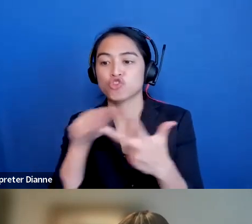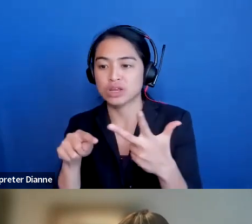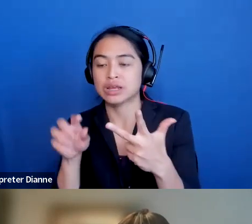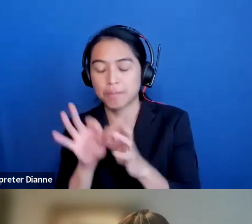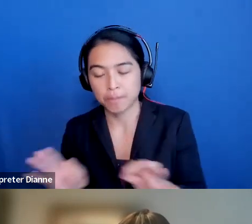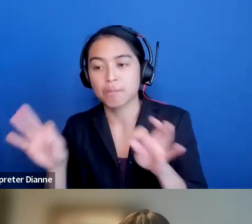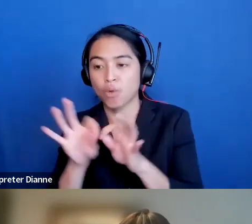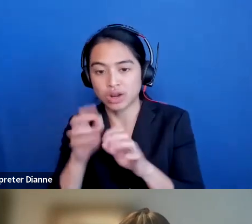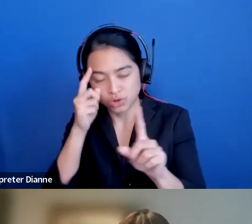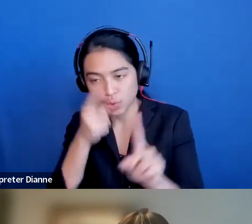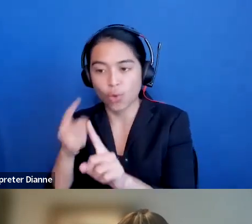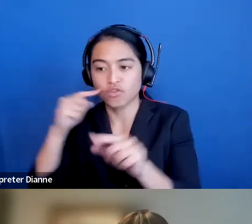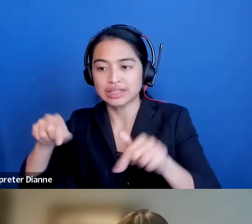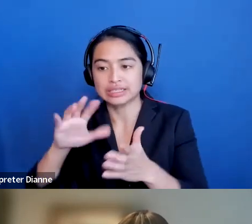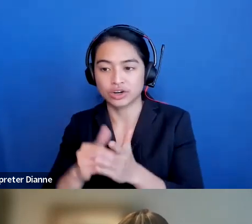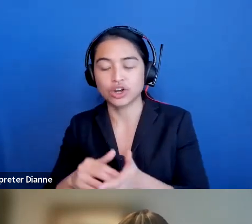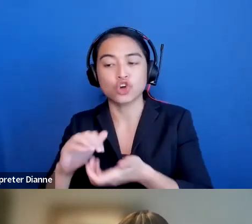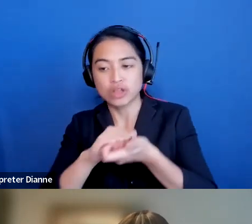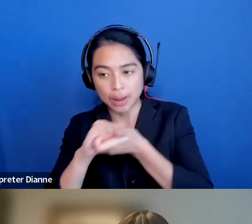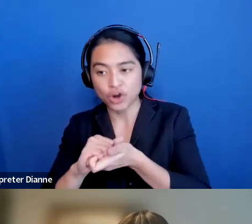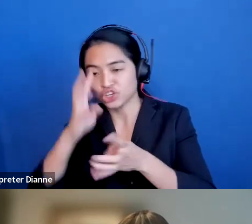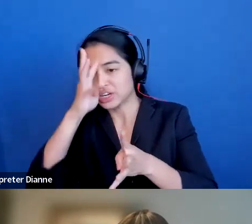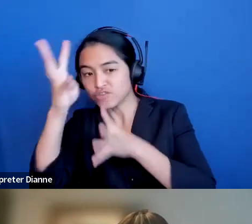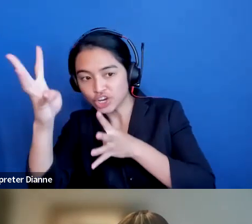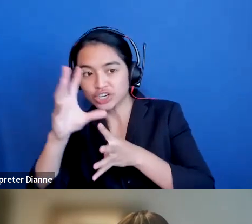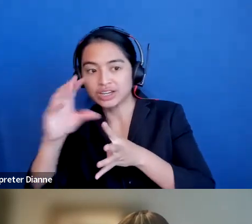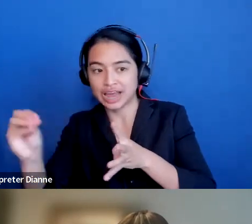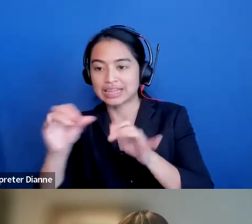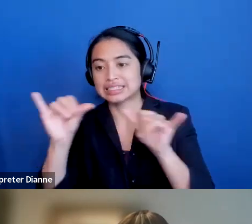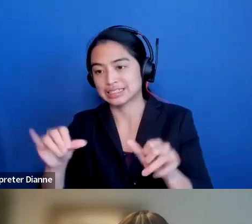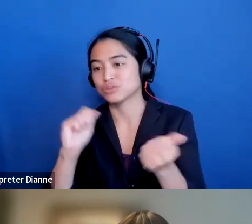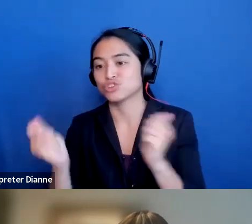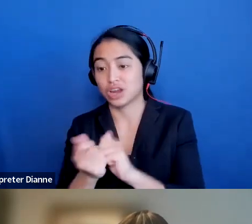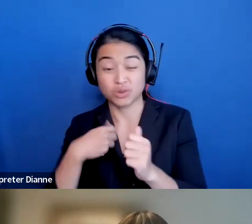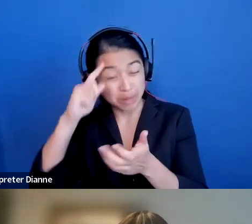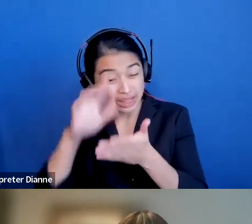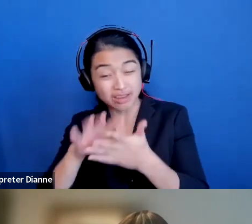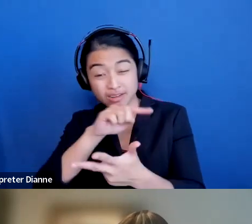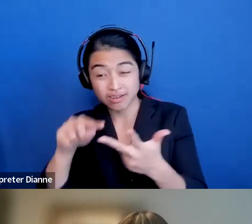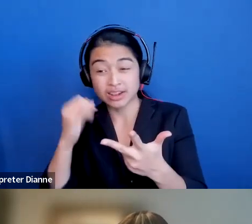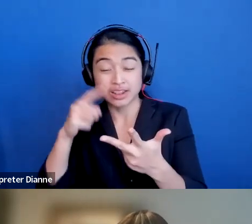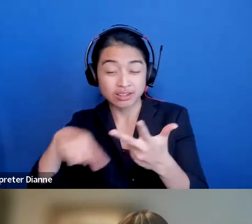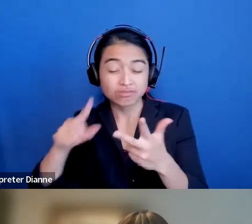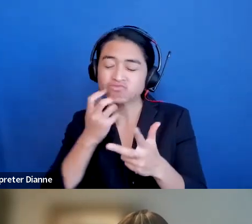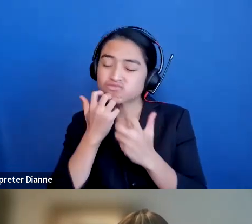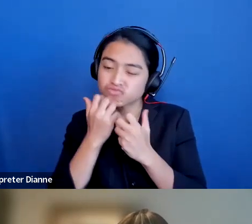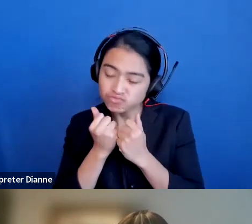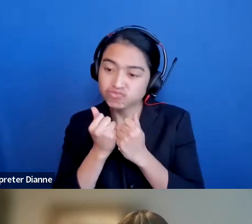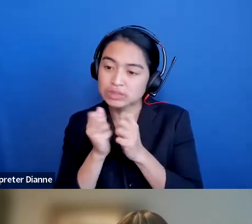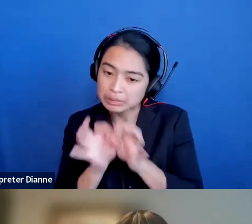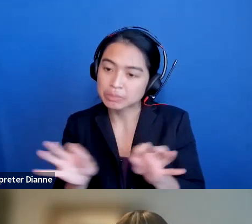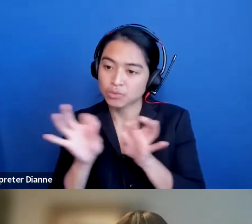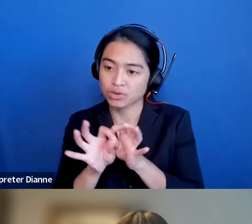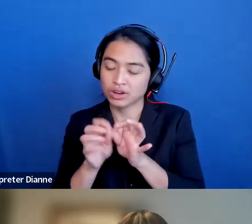we have in this center: collaboration, innovation, and systems change. We believe that those are essential ingredients to